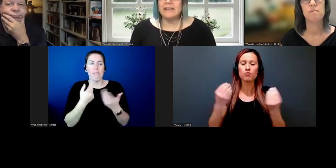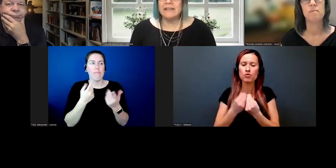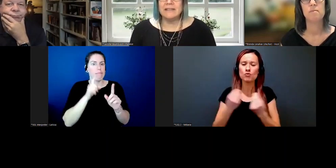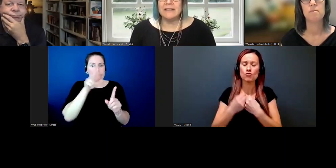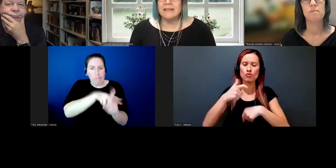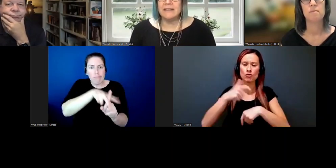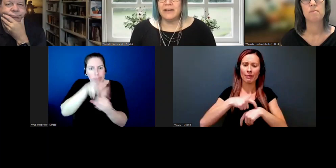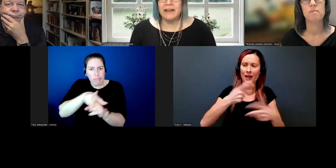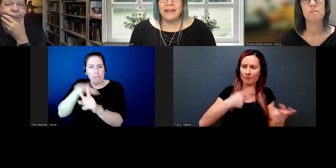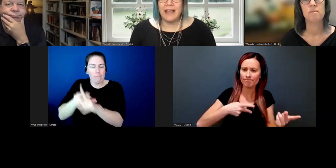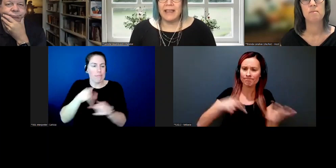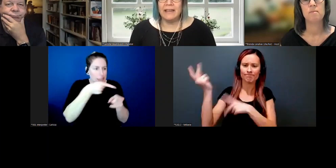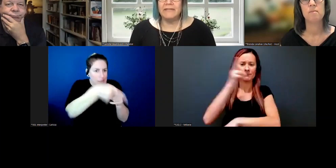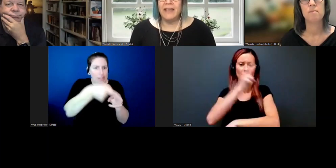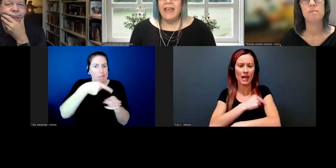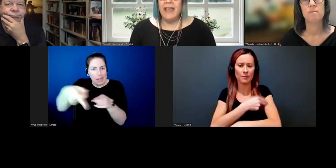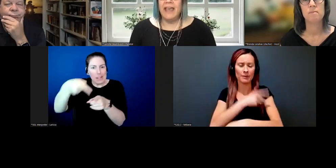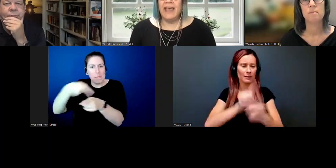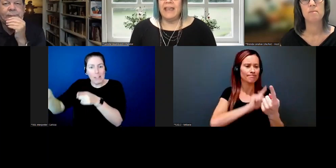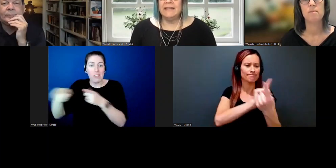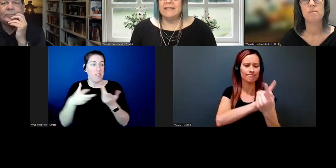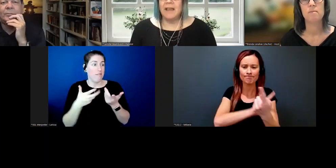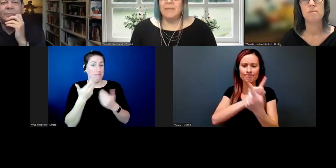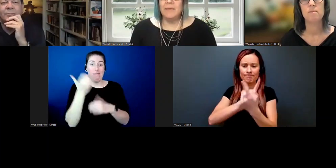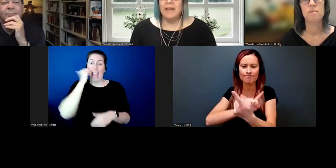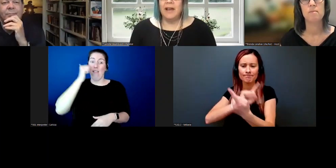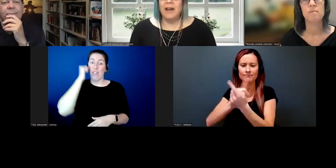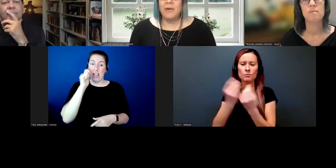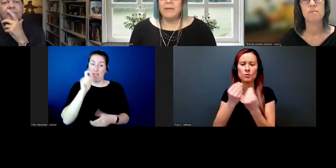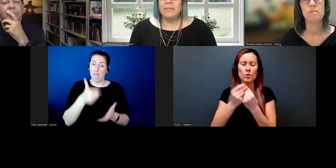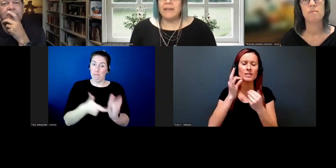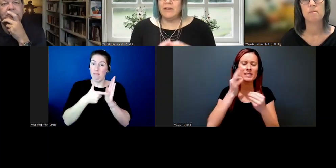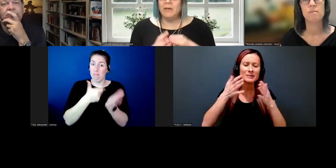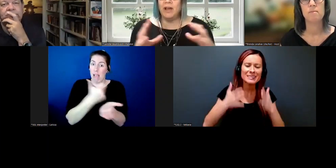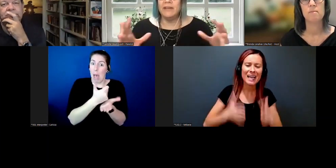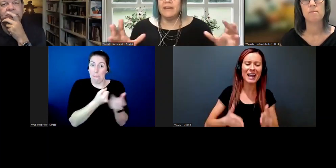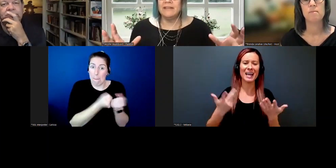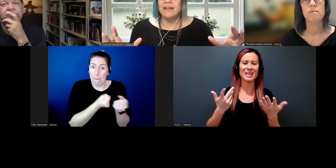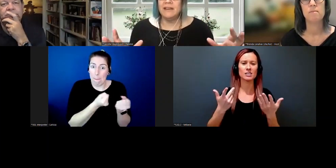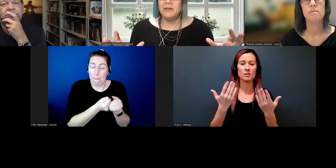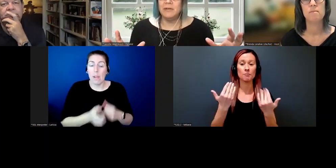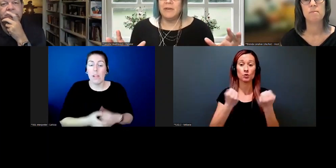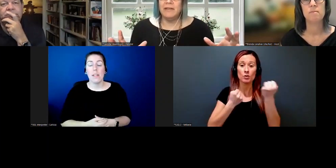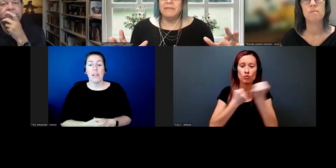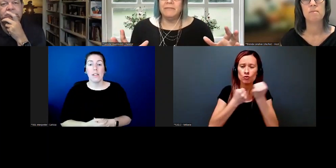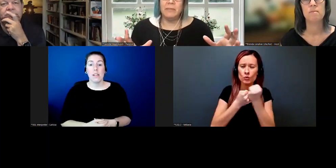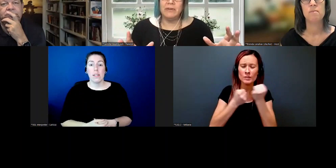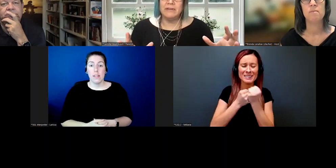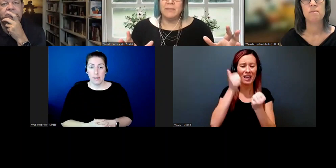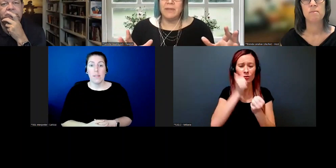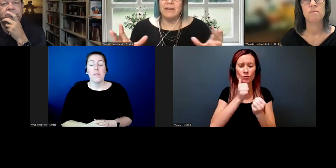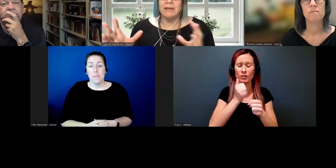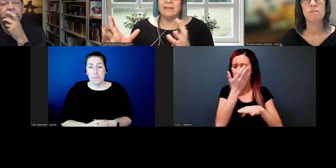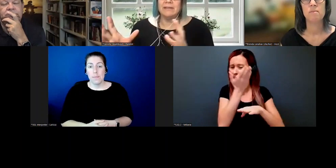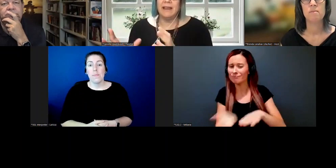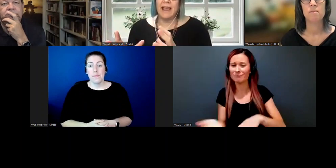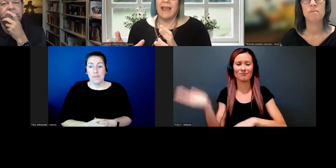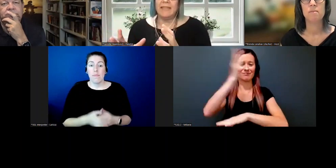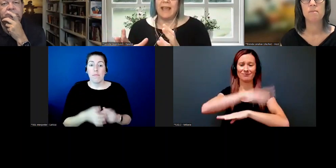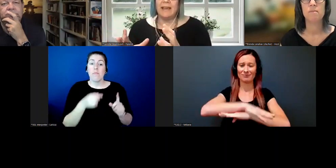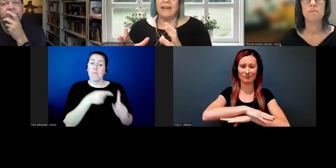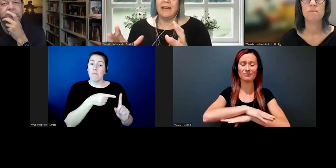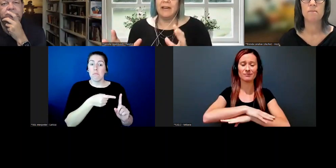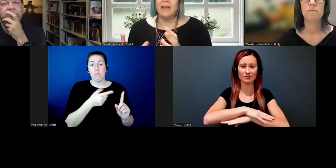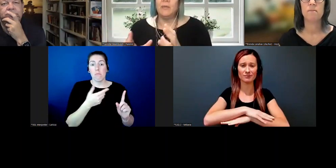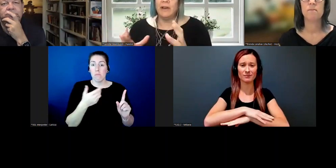of assistance in their daily life, and are probably, you know, on the continuum of people with disabilities at